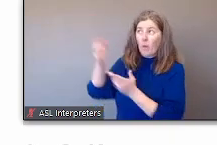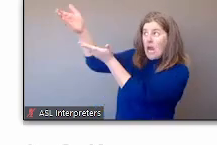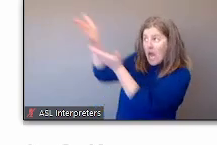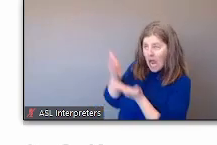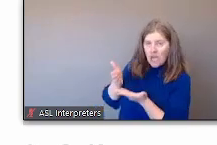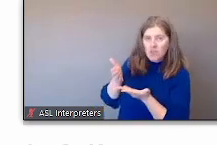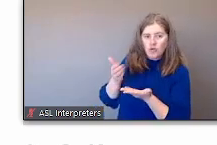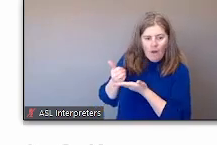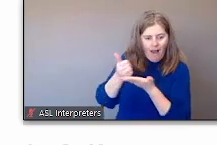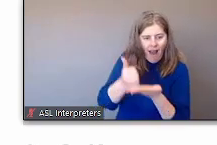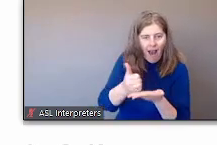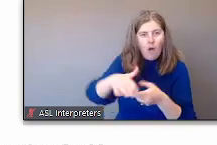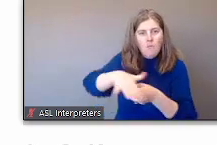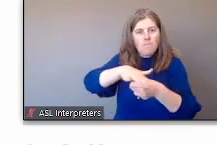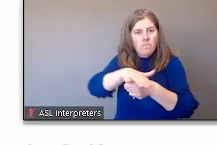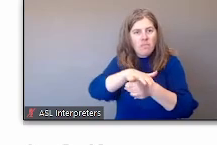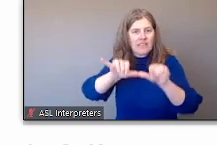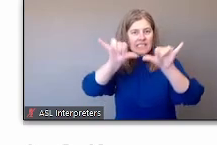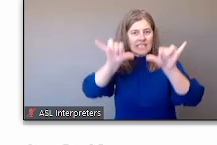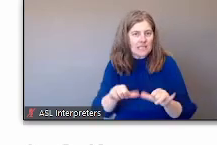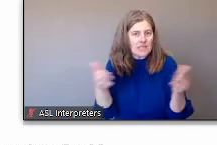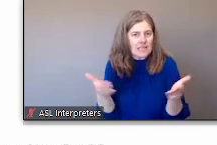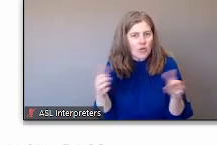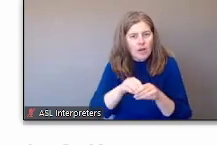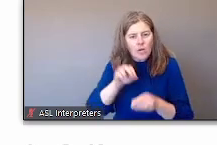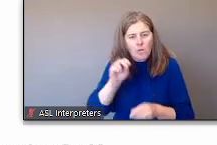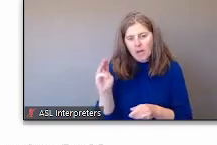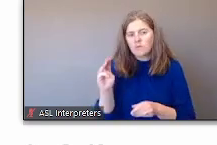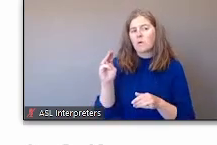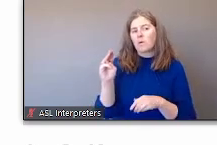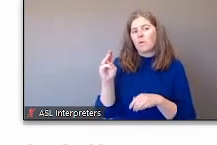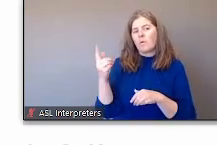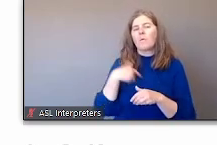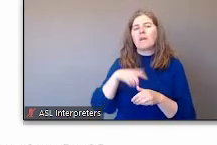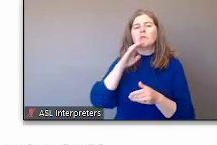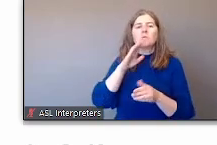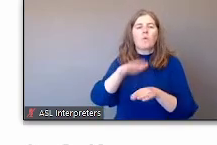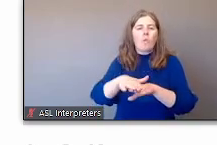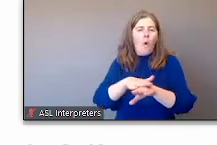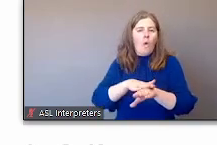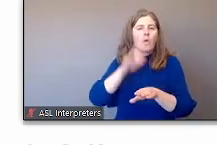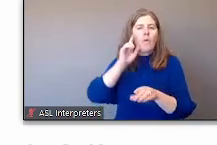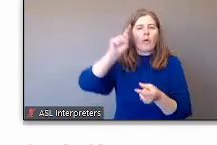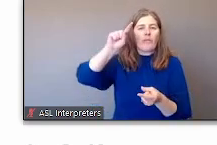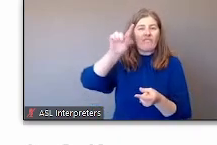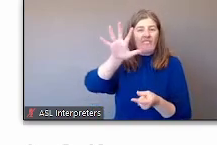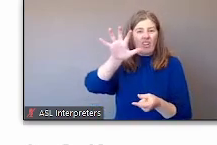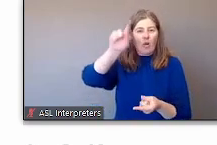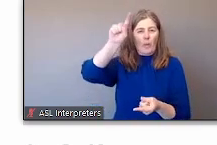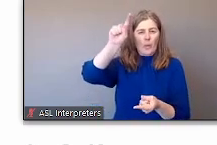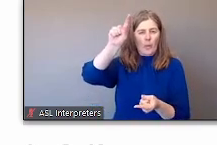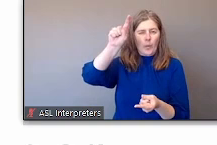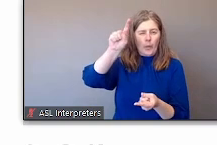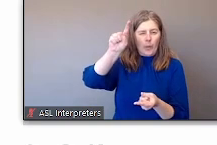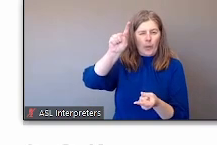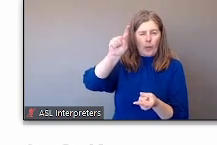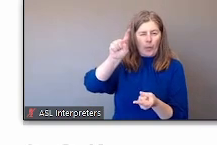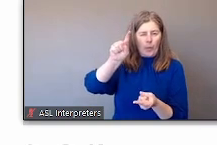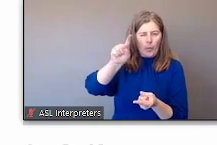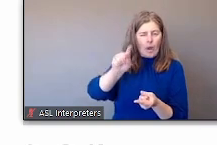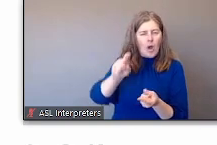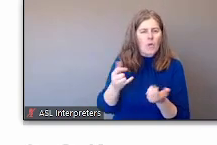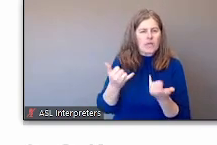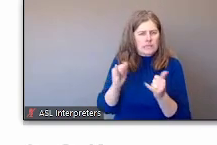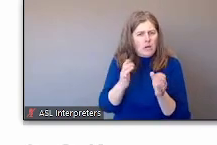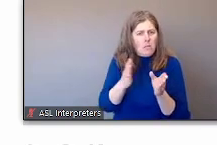to help out our delivery system. And we are going to be able to gradually decrease those numbers. We still plan on